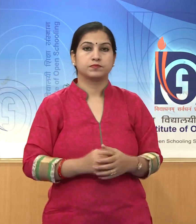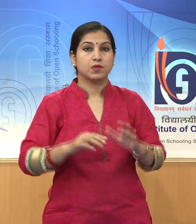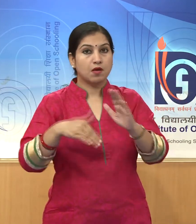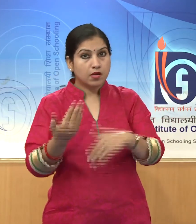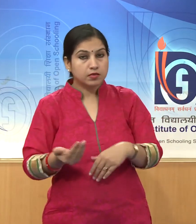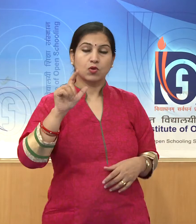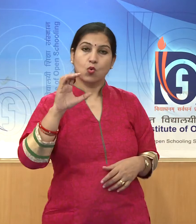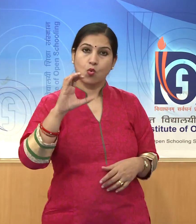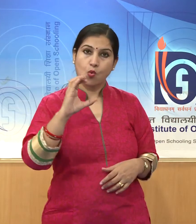oleograph,